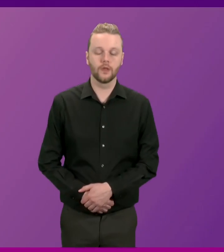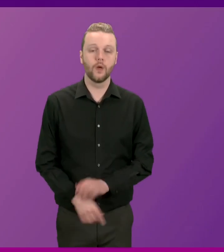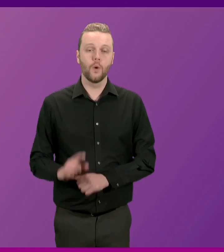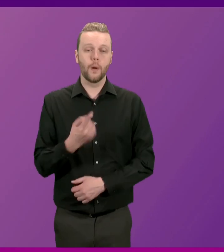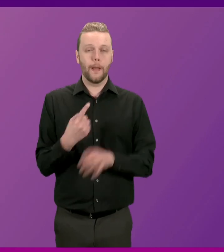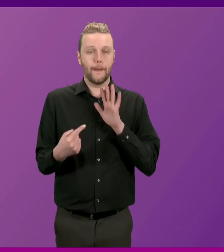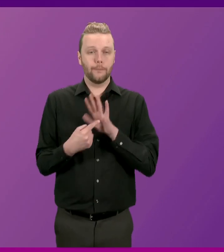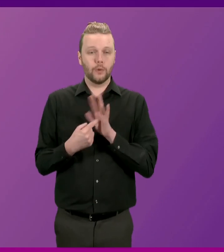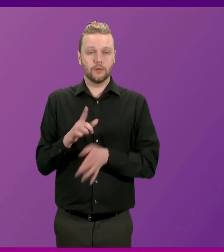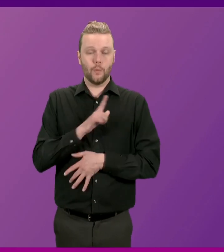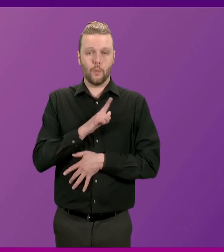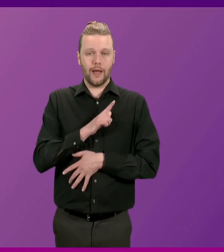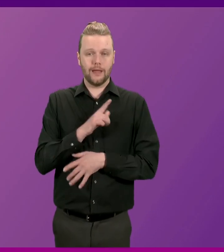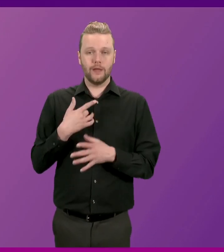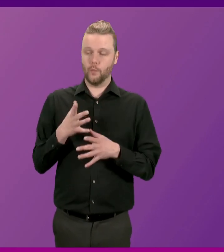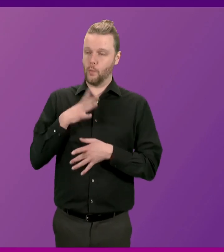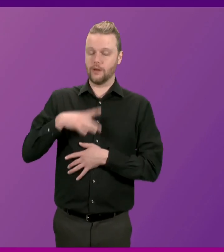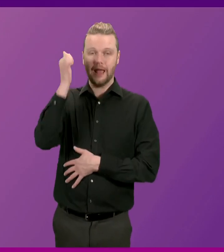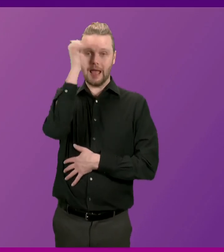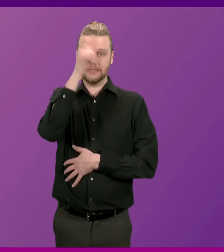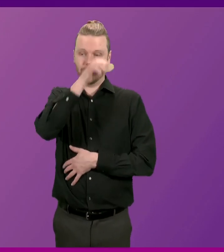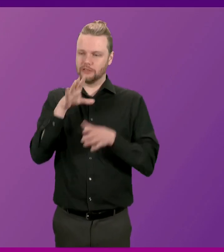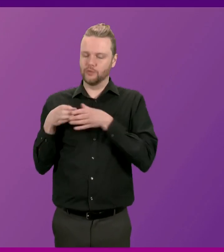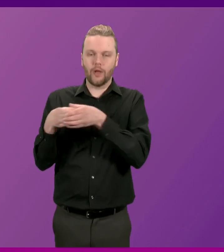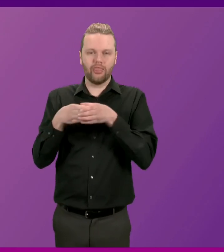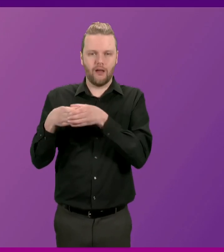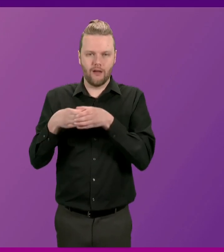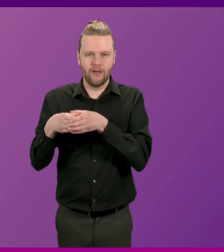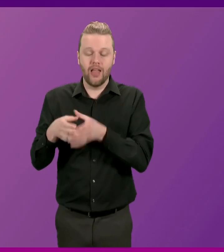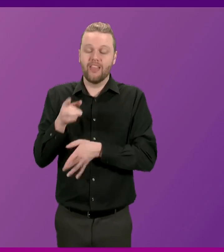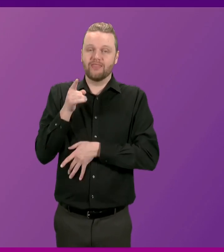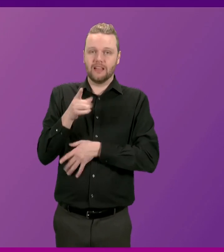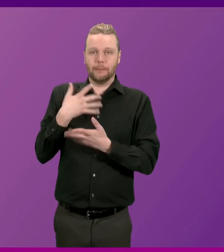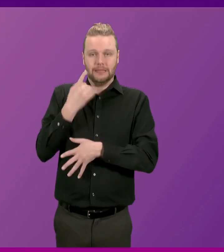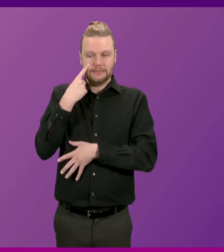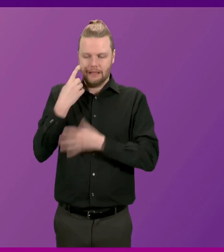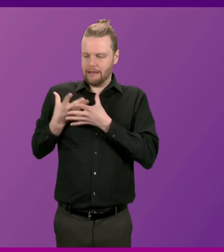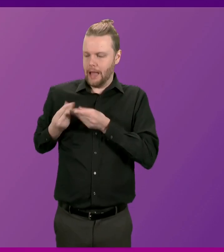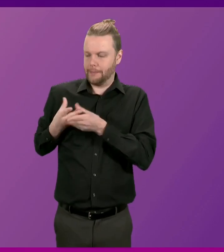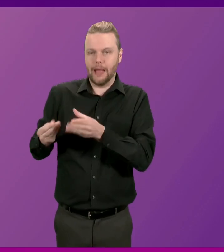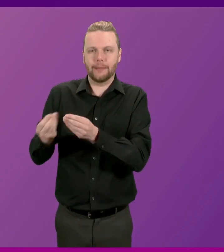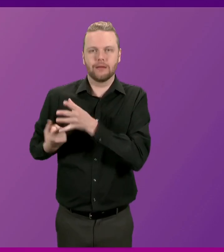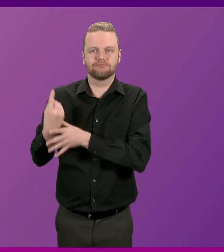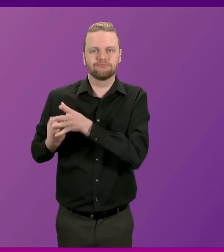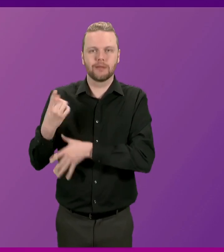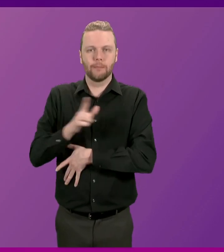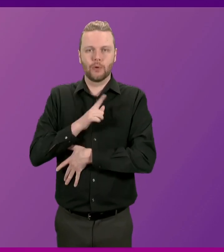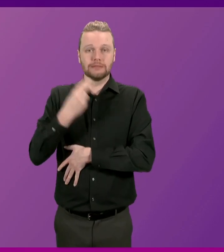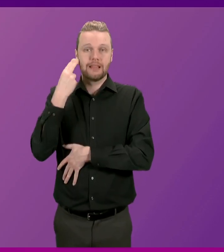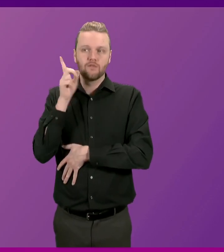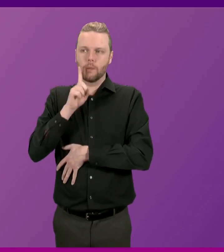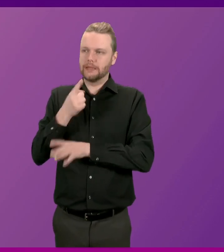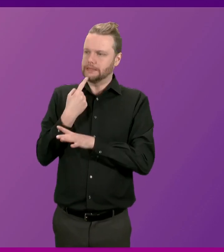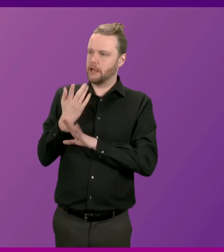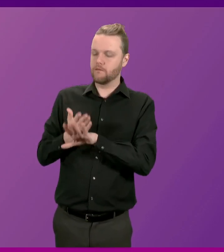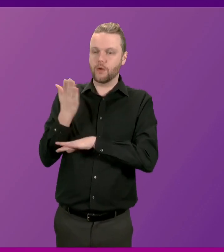that suggestion as well was actually to bring the experts together in the room together, and I think that's where we've seen the gaps occur, is deaf women saying, well, if I go to a